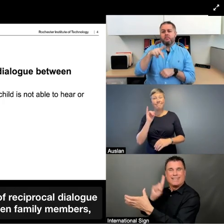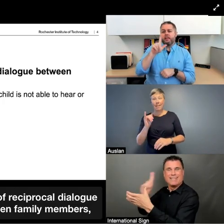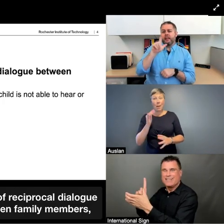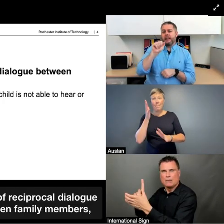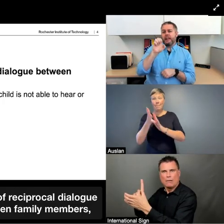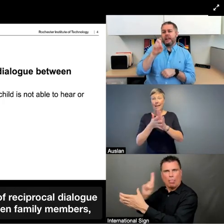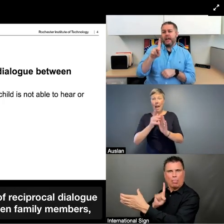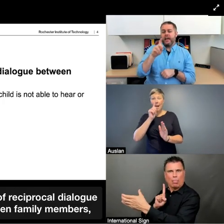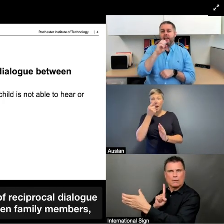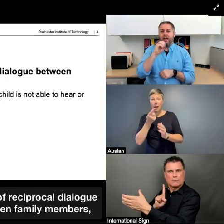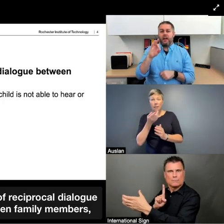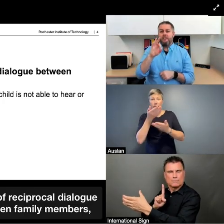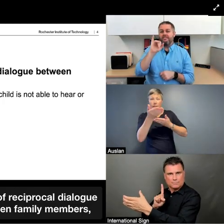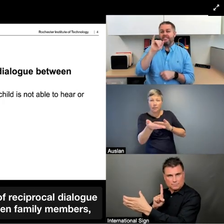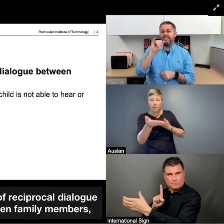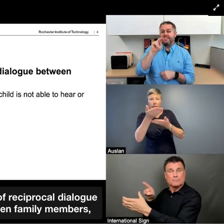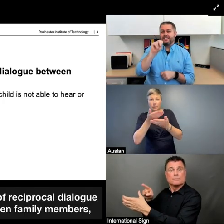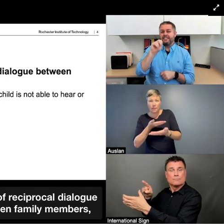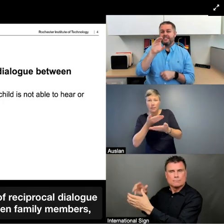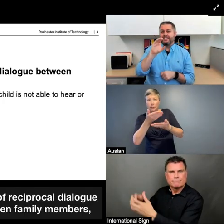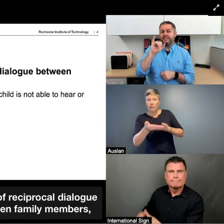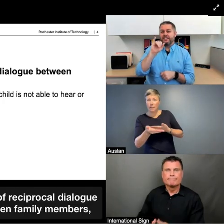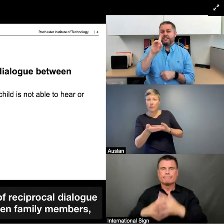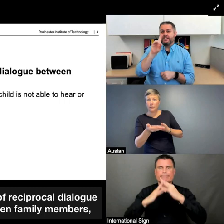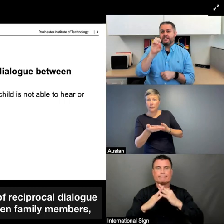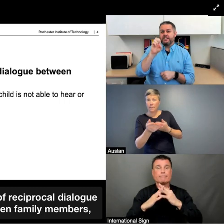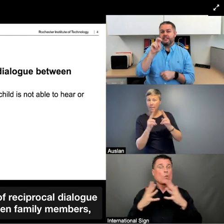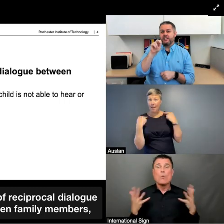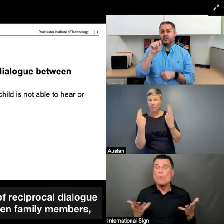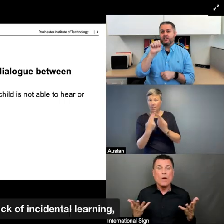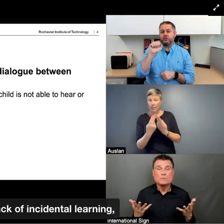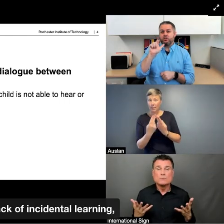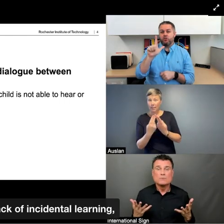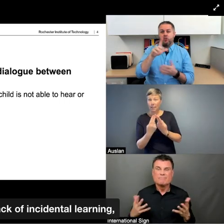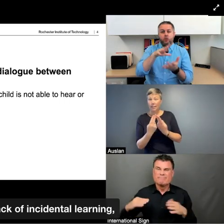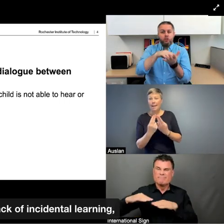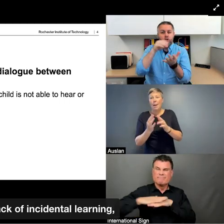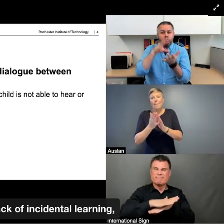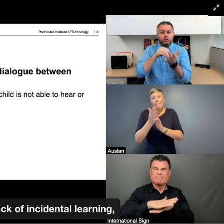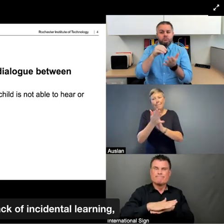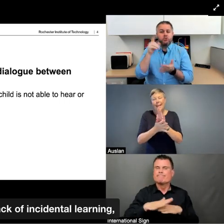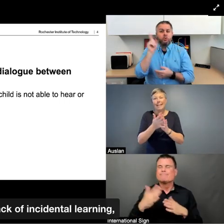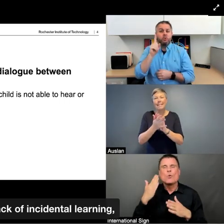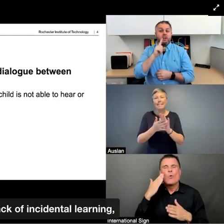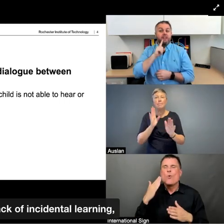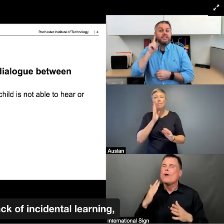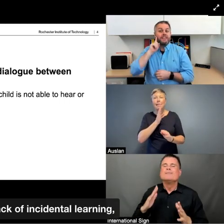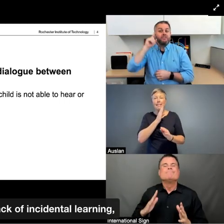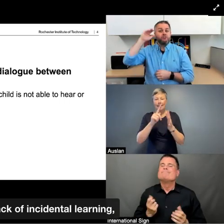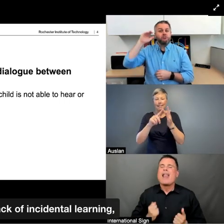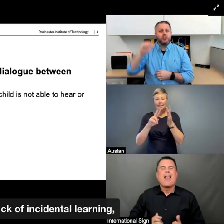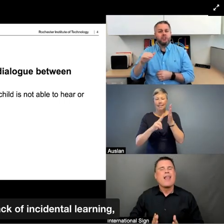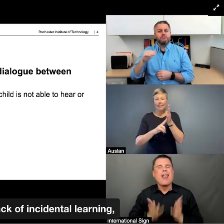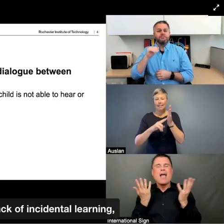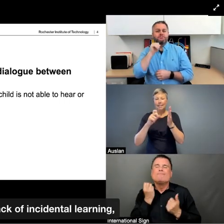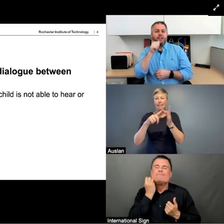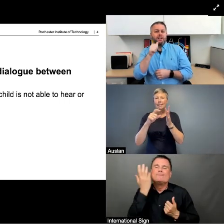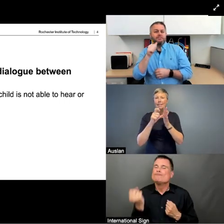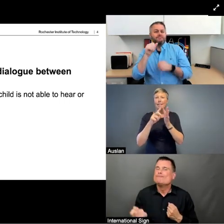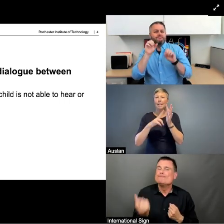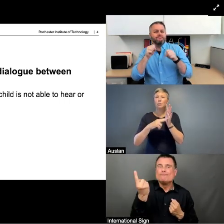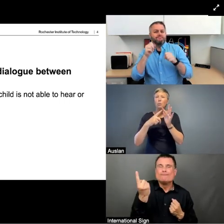A lack of reciprocal dialogue between family members sets up a lack of incidental